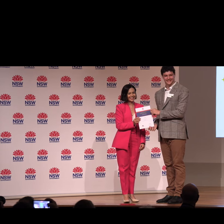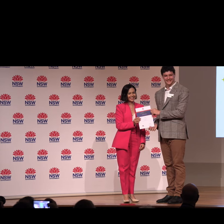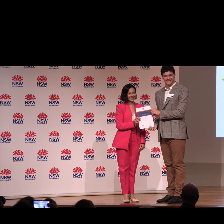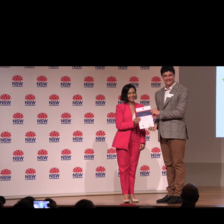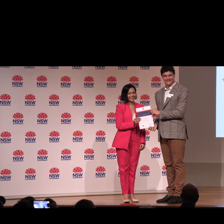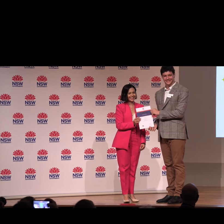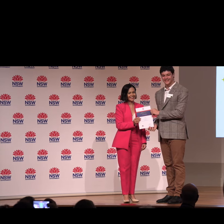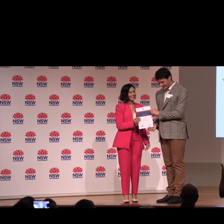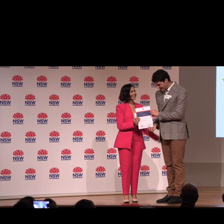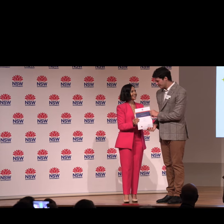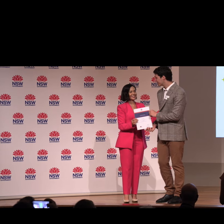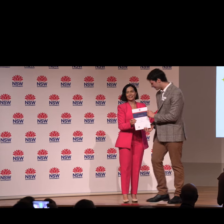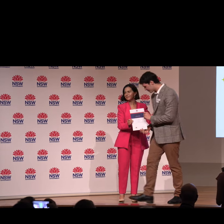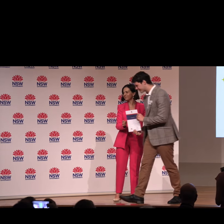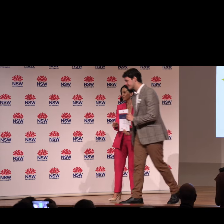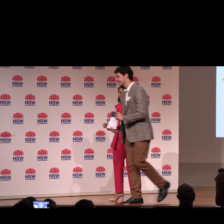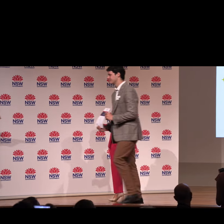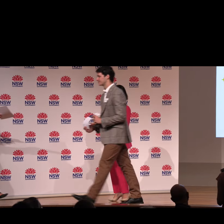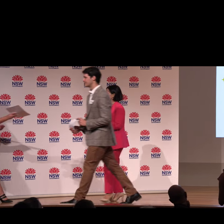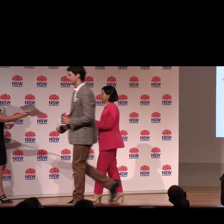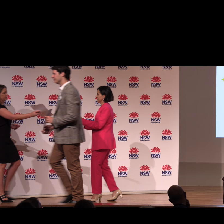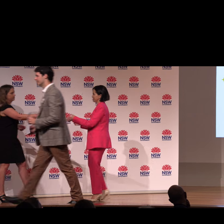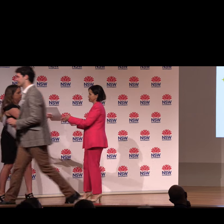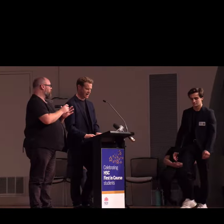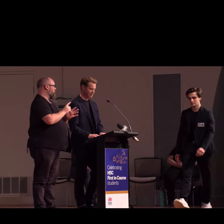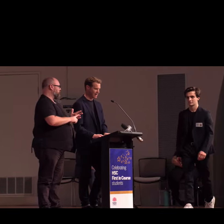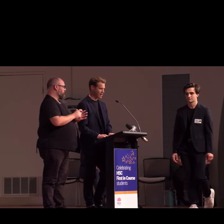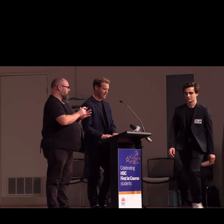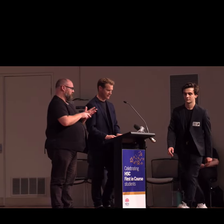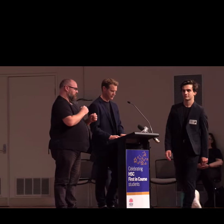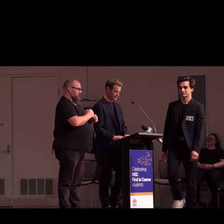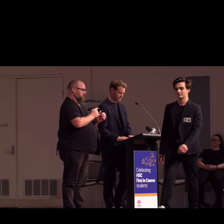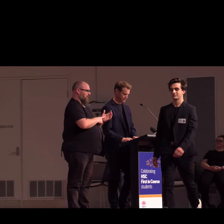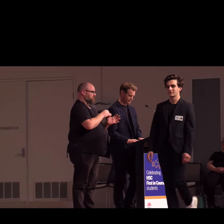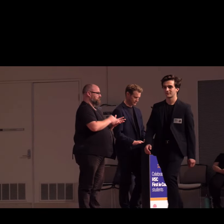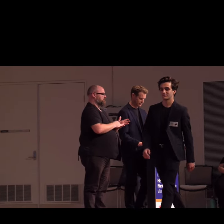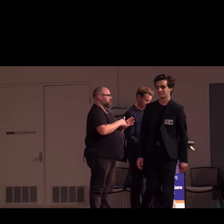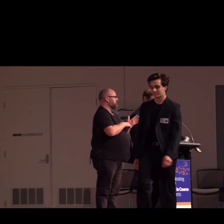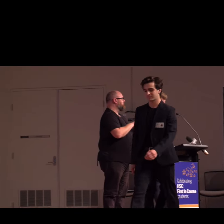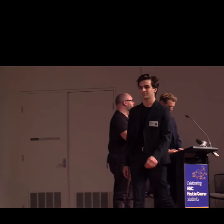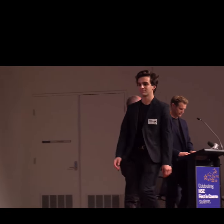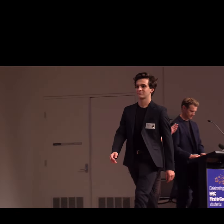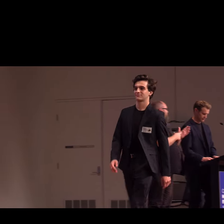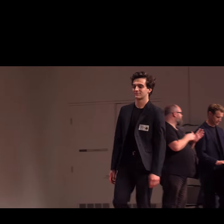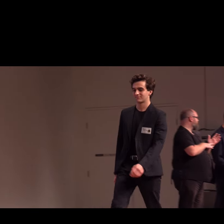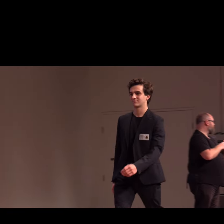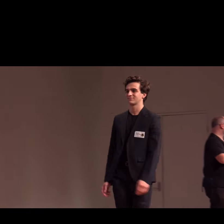English Extension 2, Orlando Douglas Gulaz, Tarramurra High School.